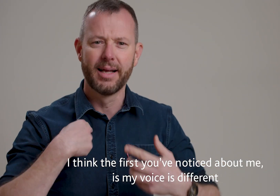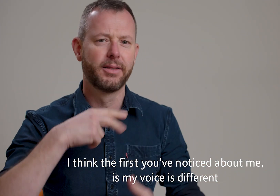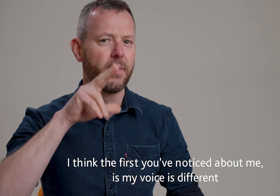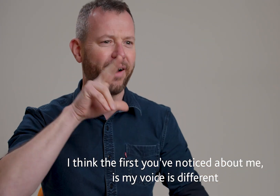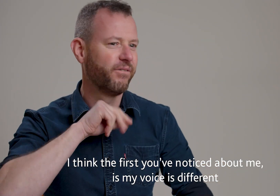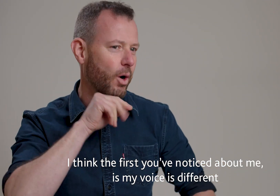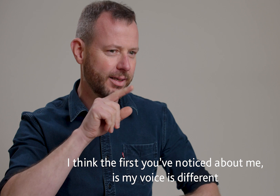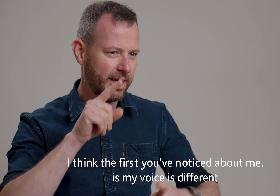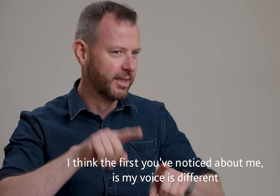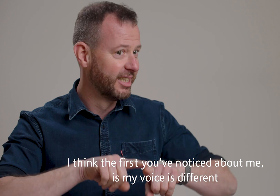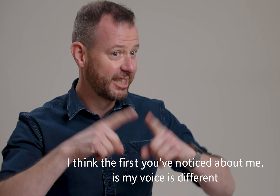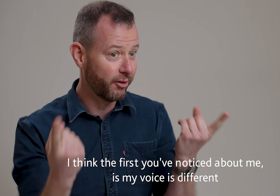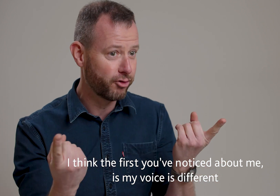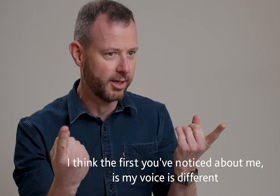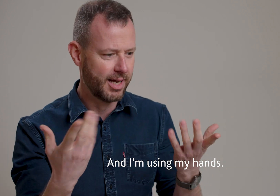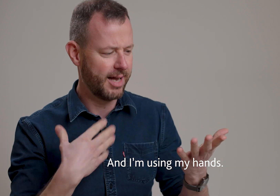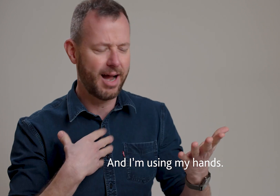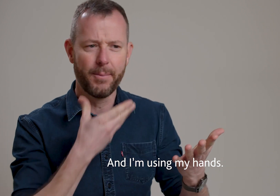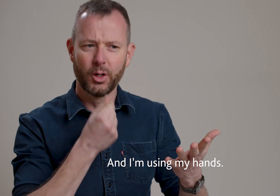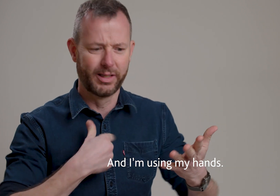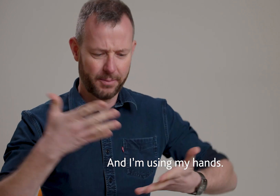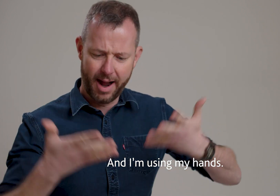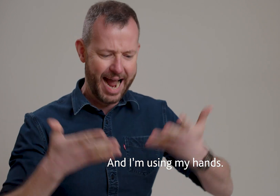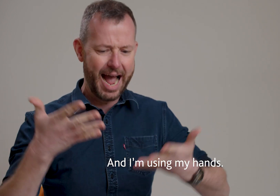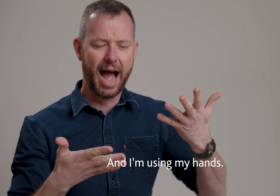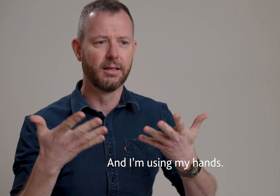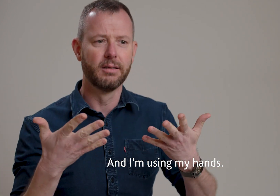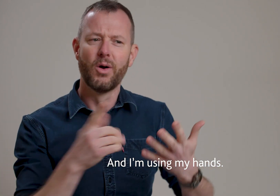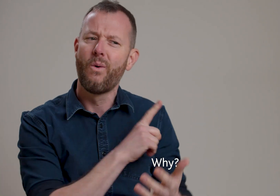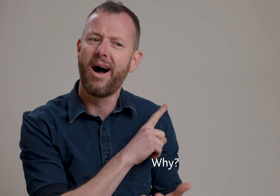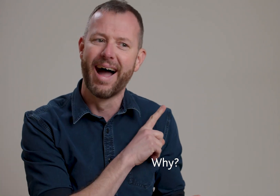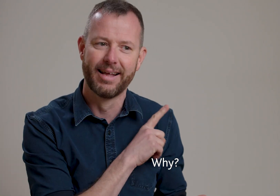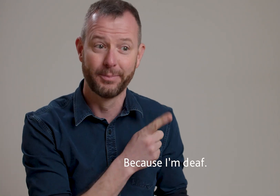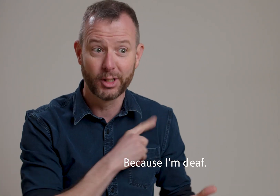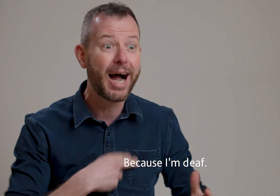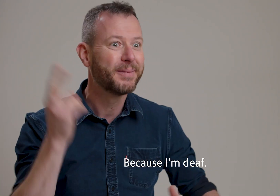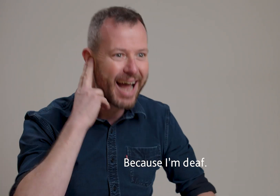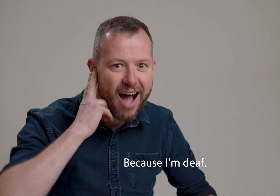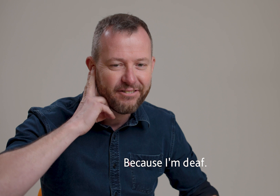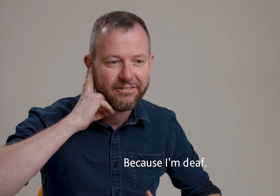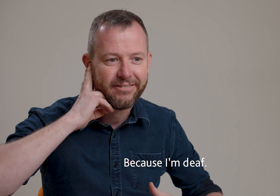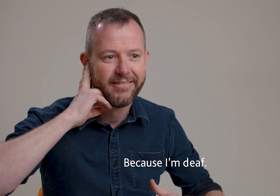He's 9 foot, he's 6 foot, and I'm using my hand. Why? Because I'm deaf.